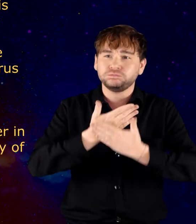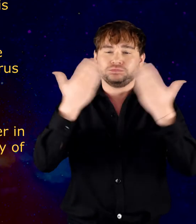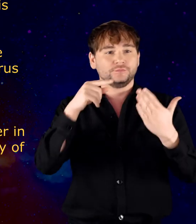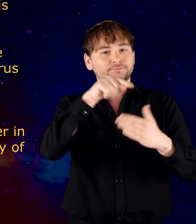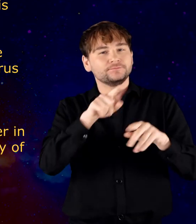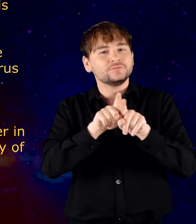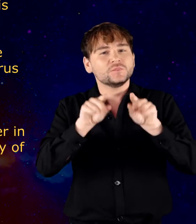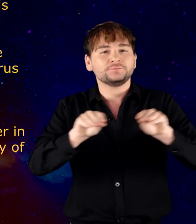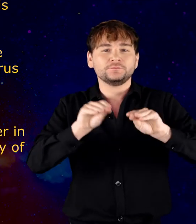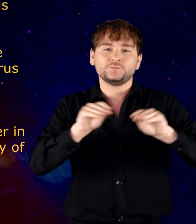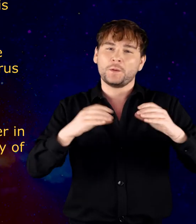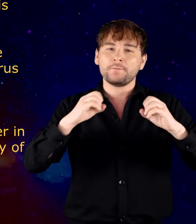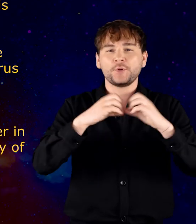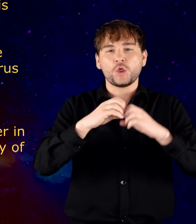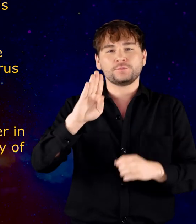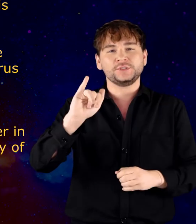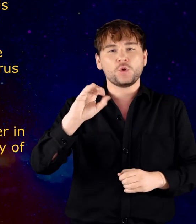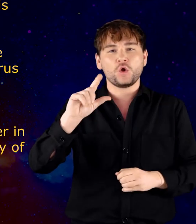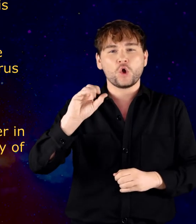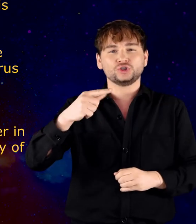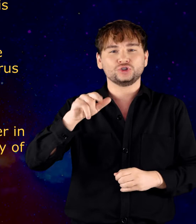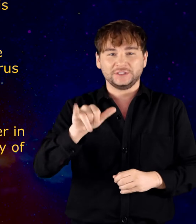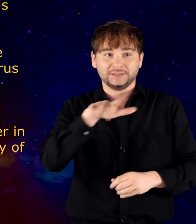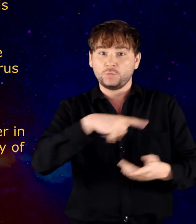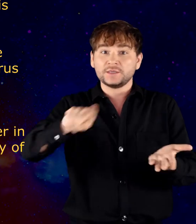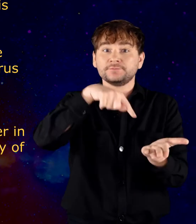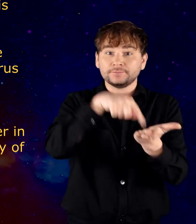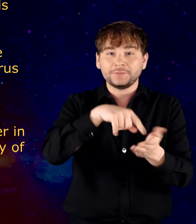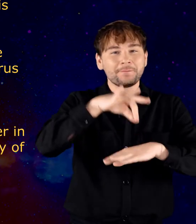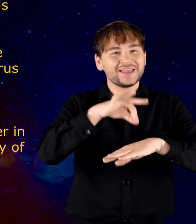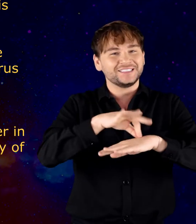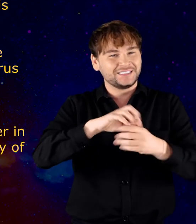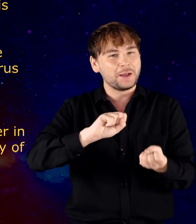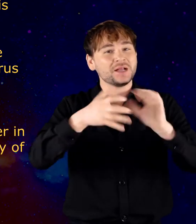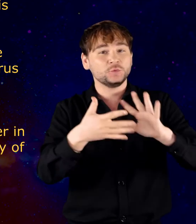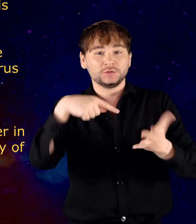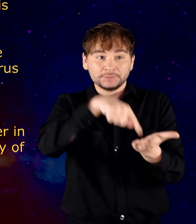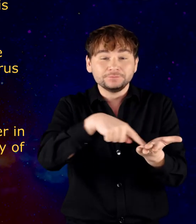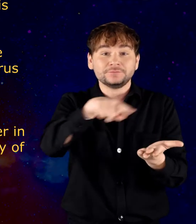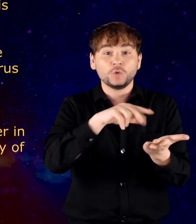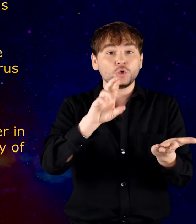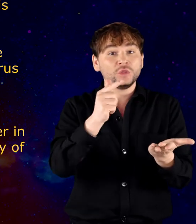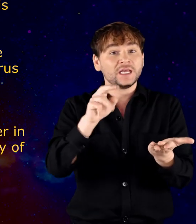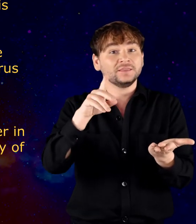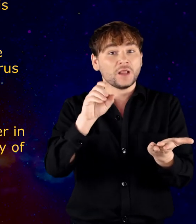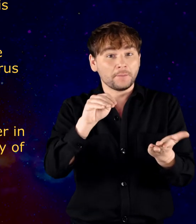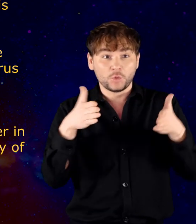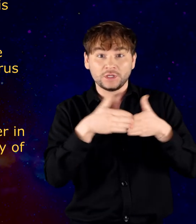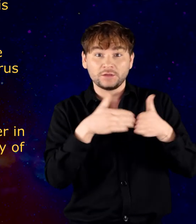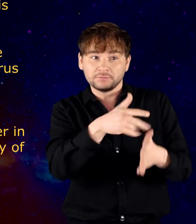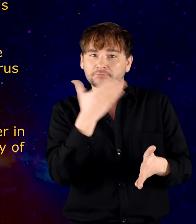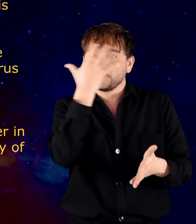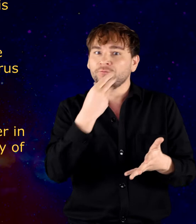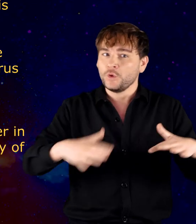leading scientist in cellular biology at the Erasmus Medical Center in Rotterdam, in the beautiful country of the Netherlands. Would